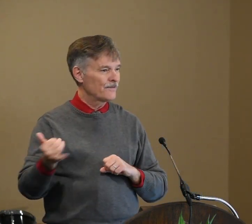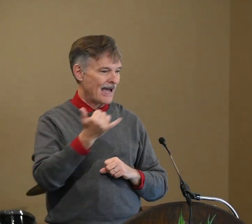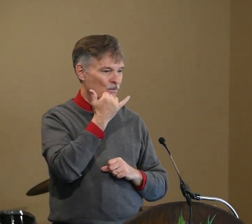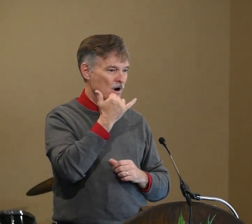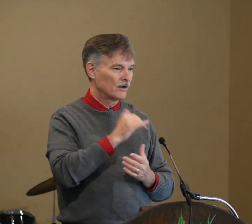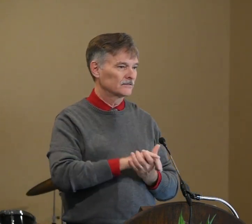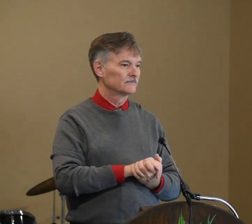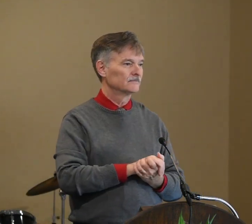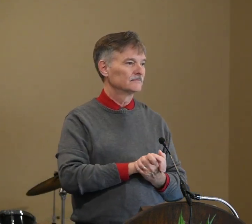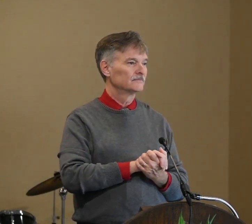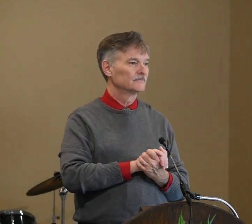that wrong.